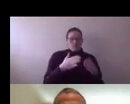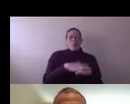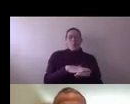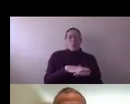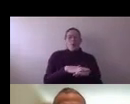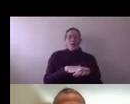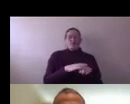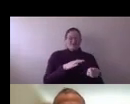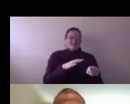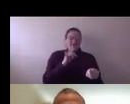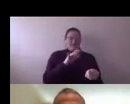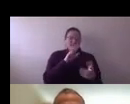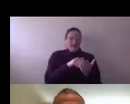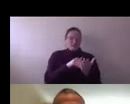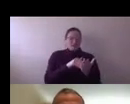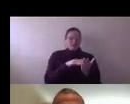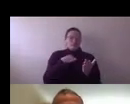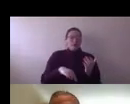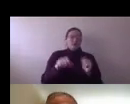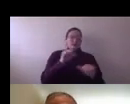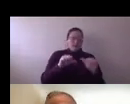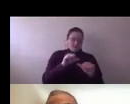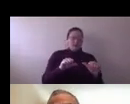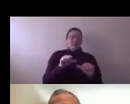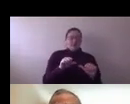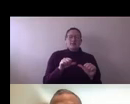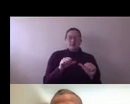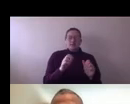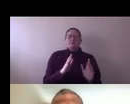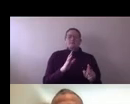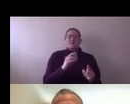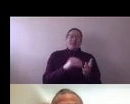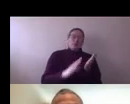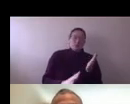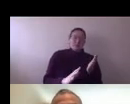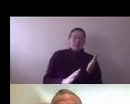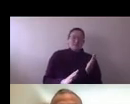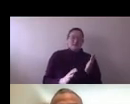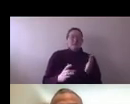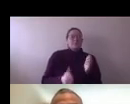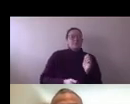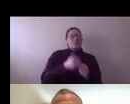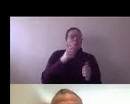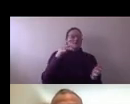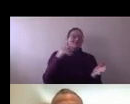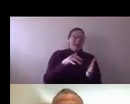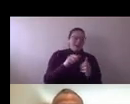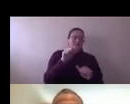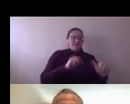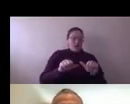this 5,000 Chinese scientists, well, students and scientists, most of whom studied science and